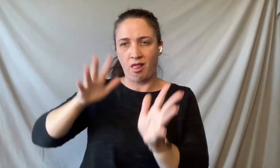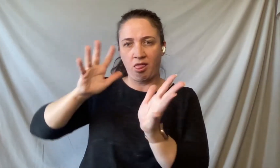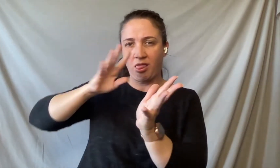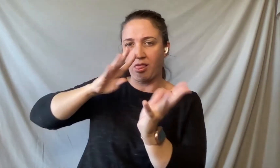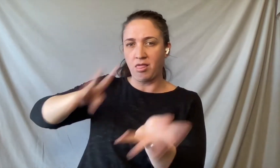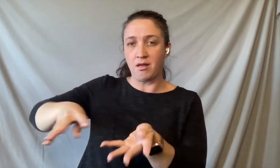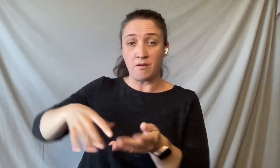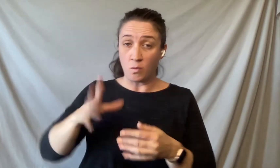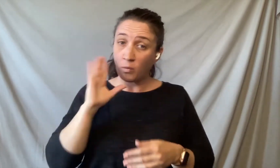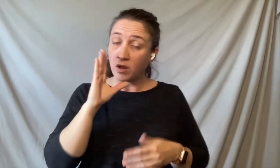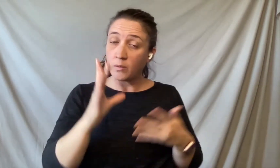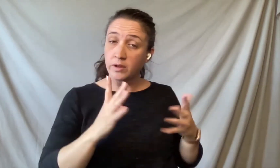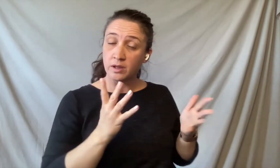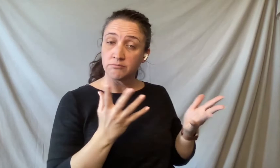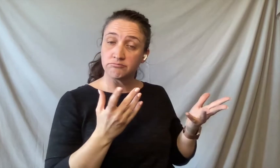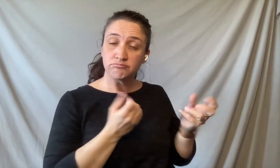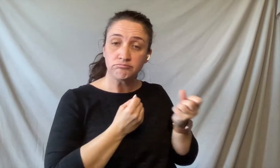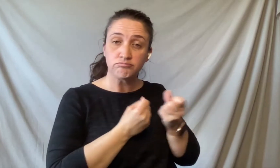unfairly